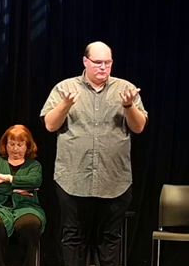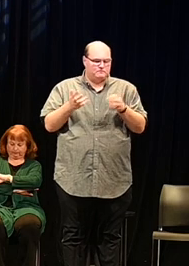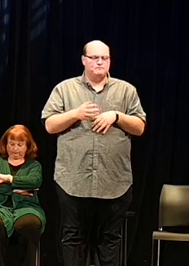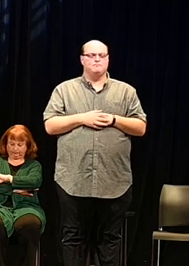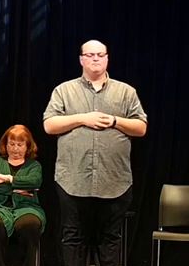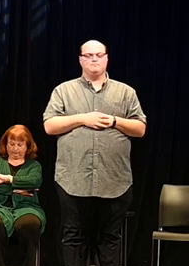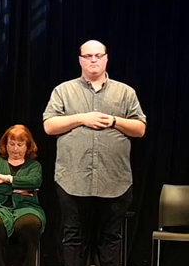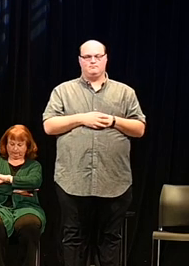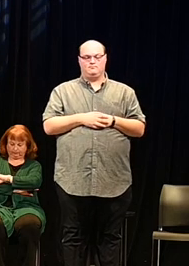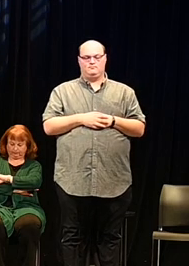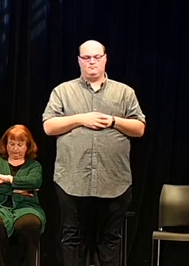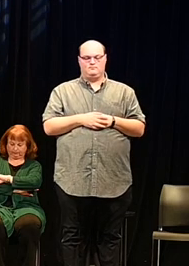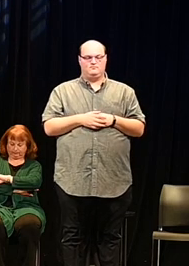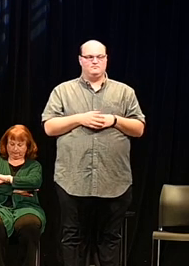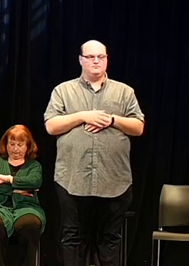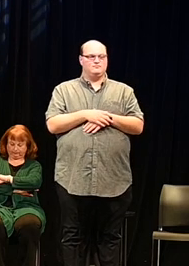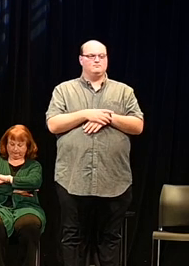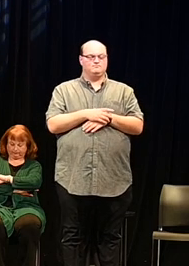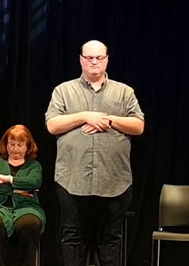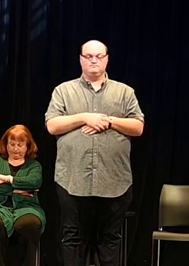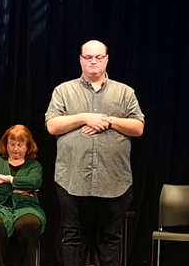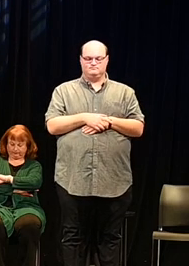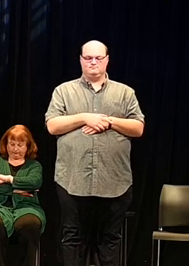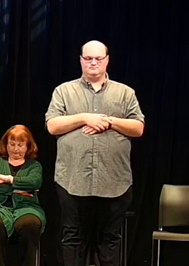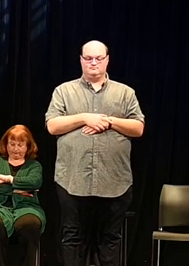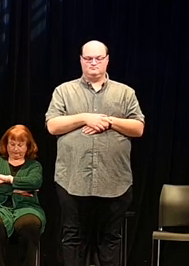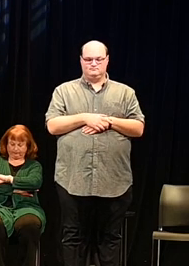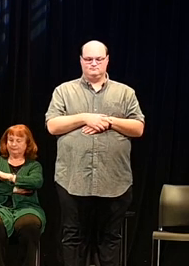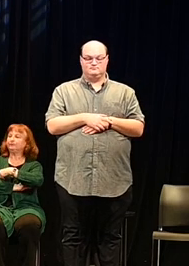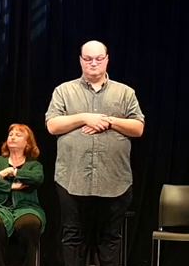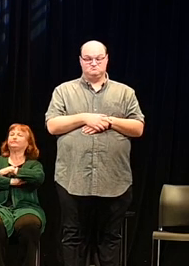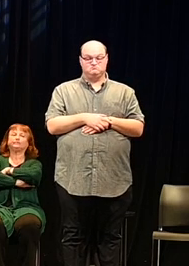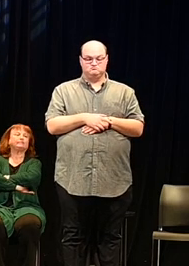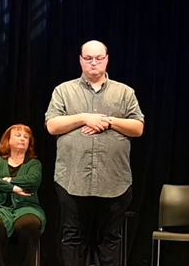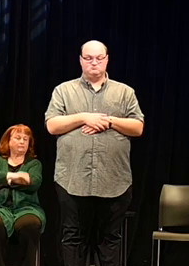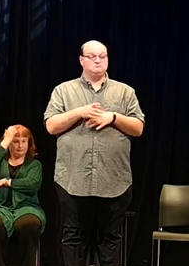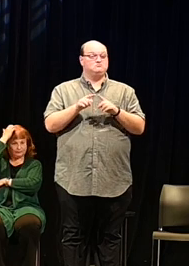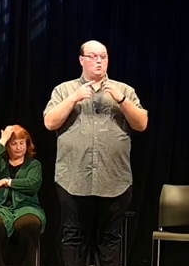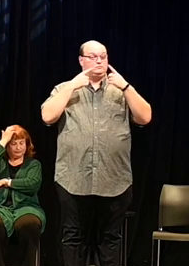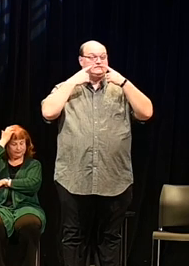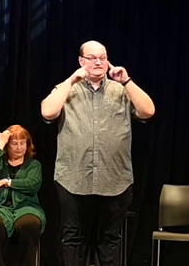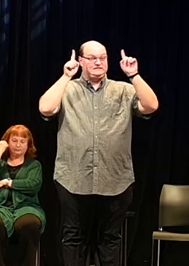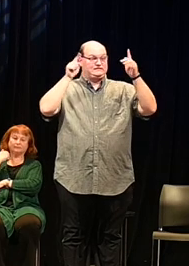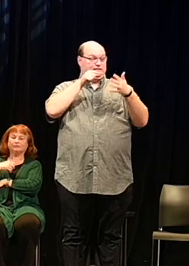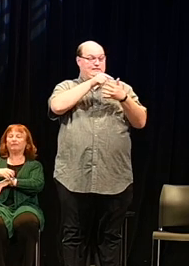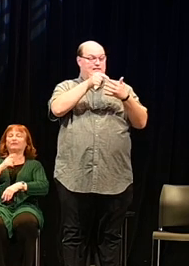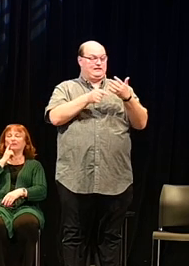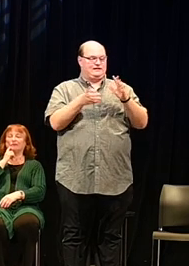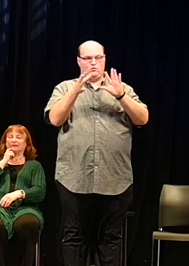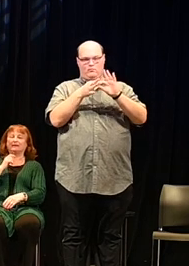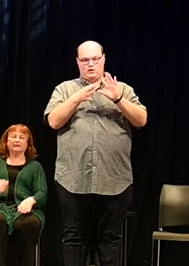Let me highlight a few of the things that we did, however, succeed in, and I'm going